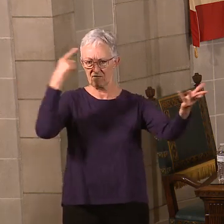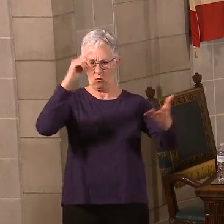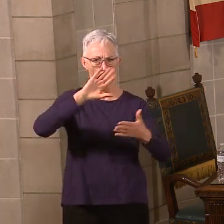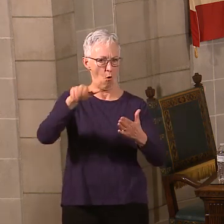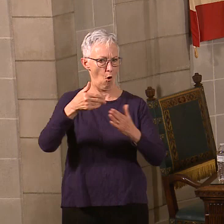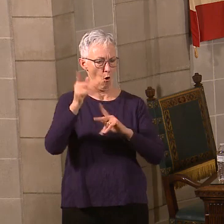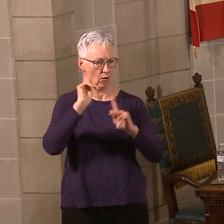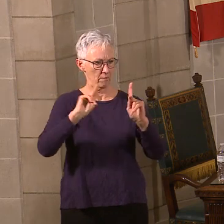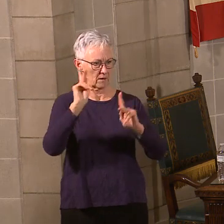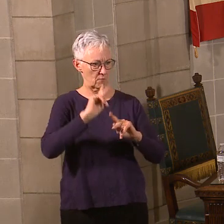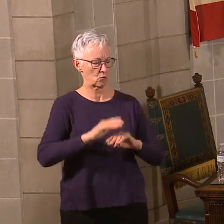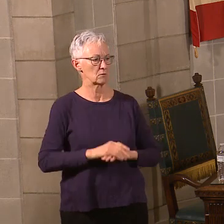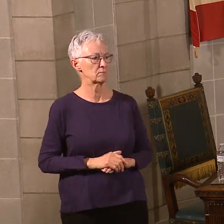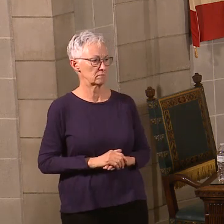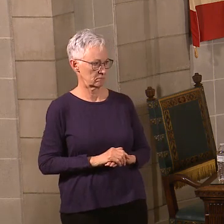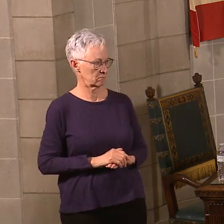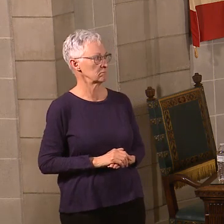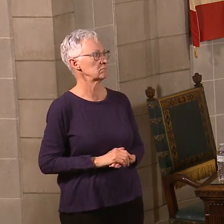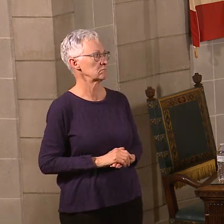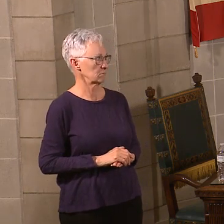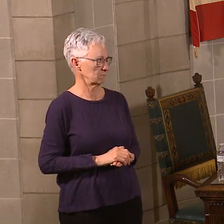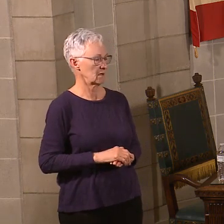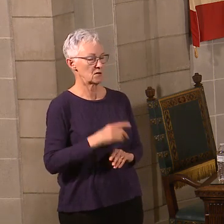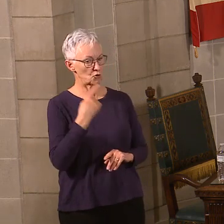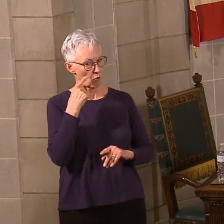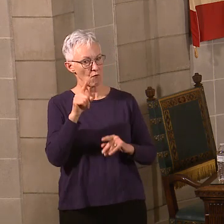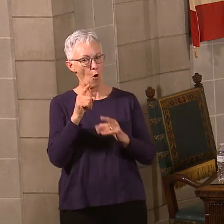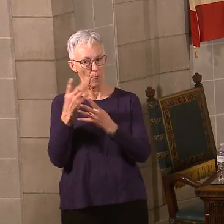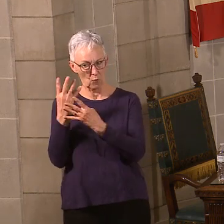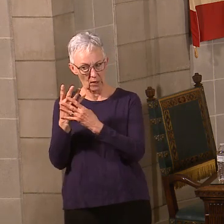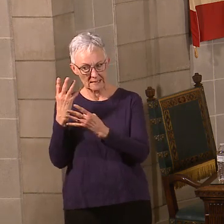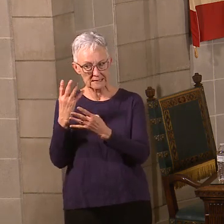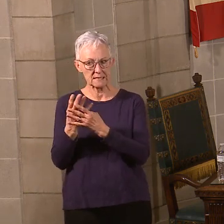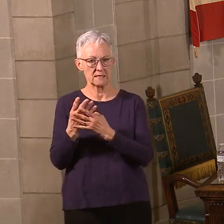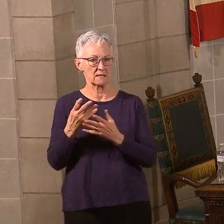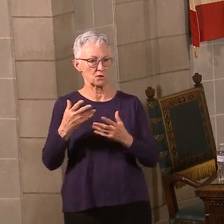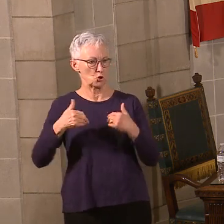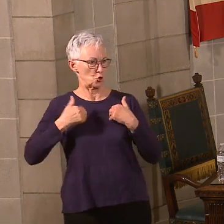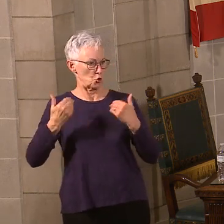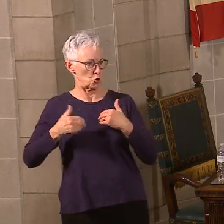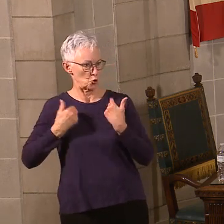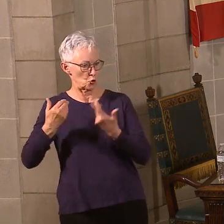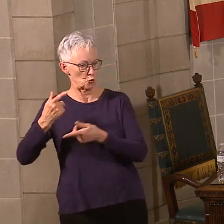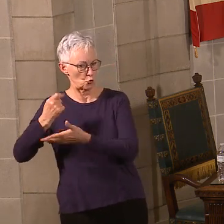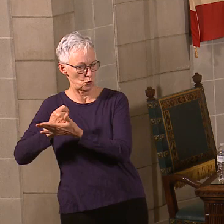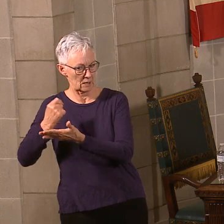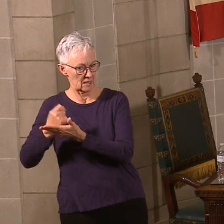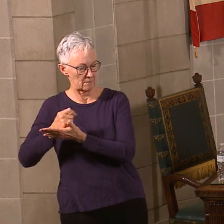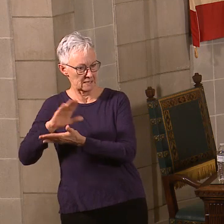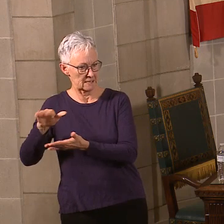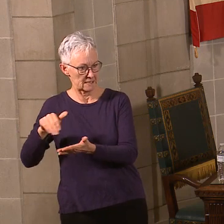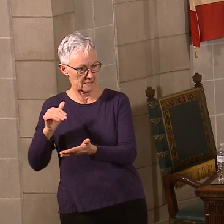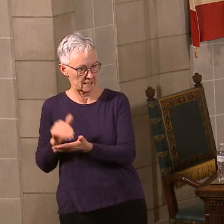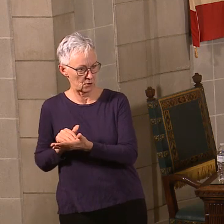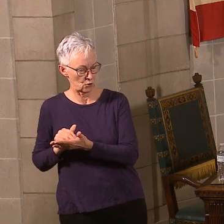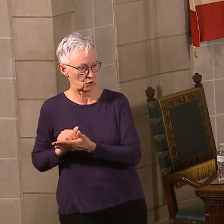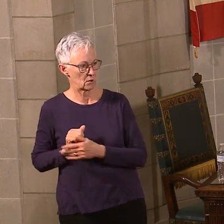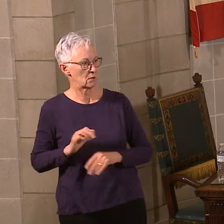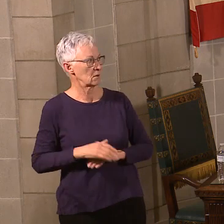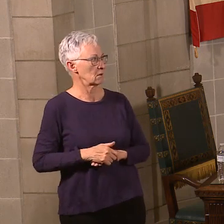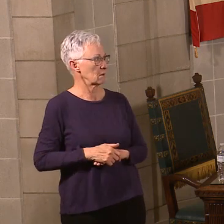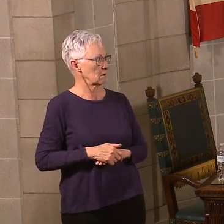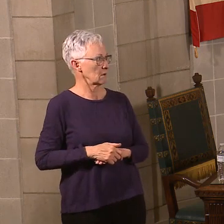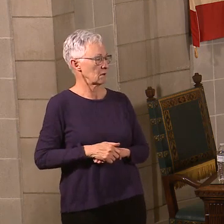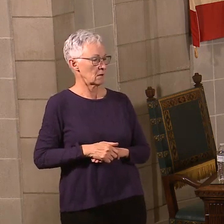the YRTC and for corrections, and have I reviewed them personally? I actually have not reviewed them personally. We've got people like Scott Frakes